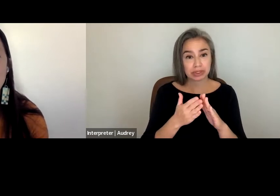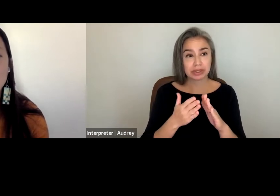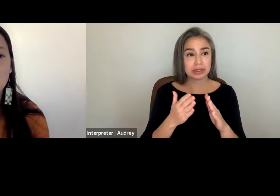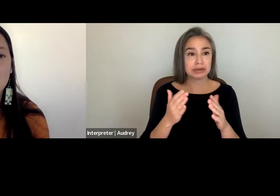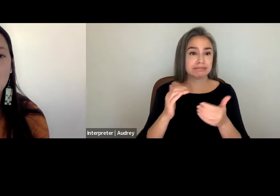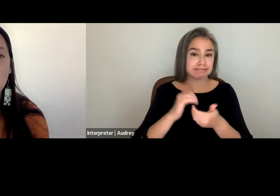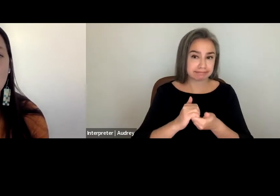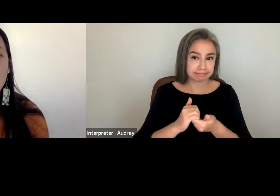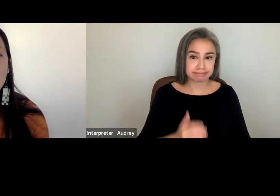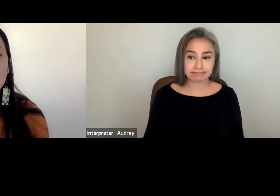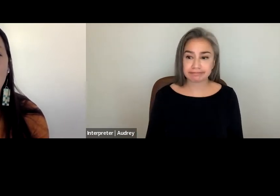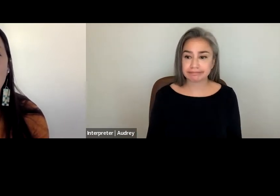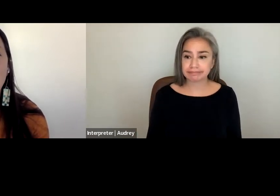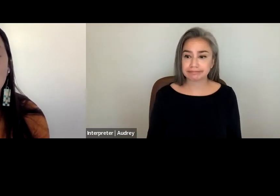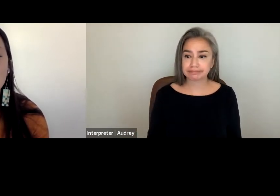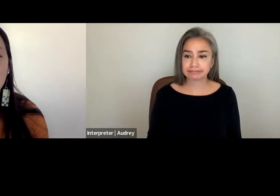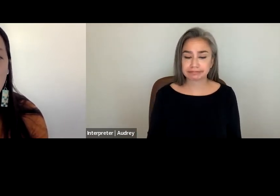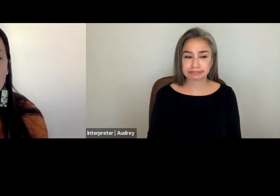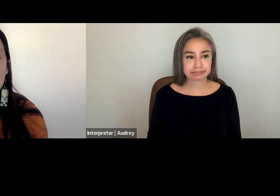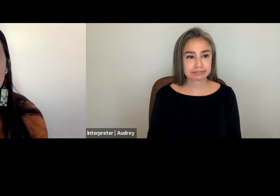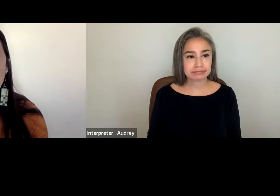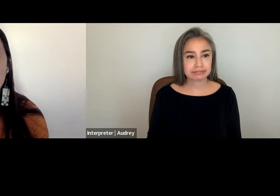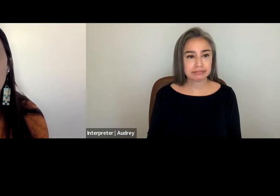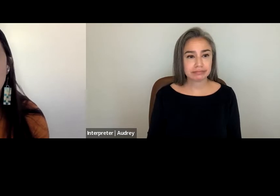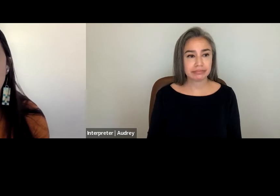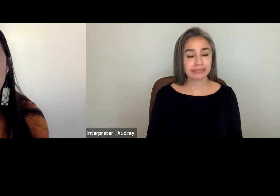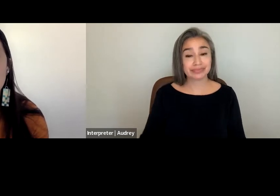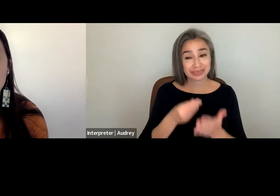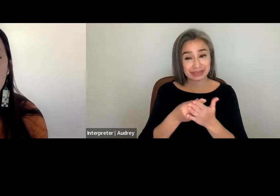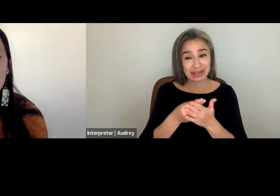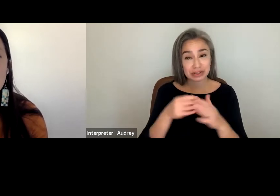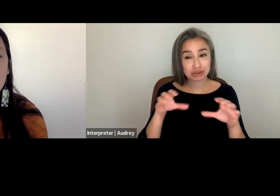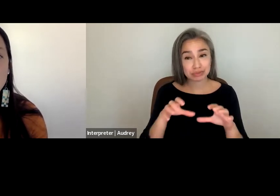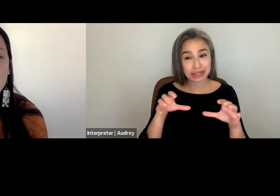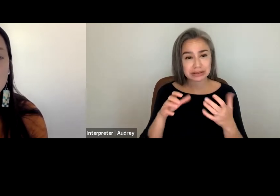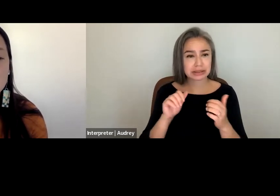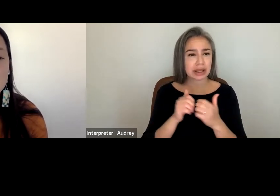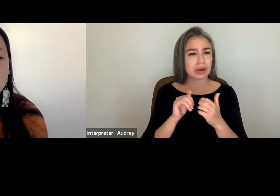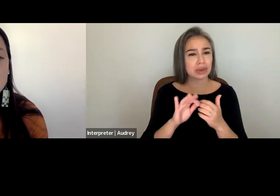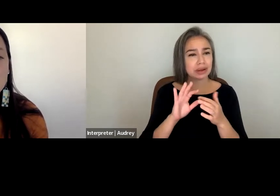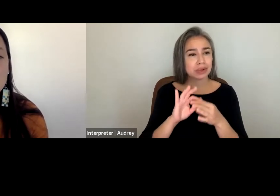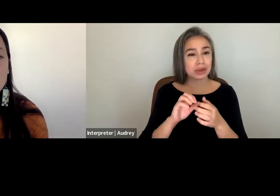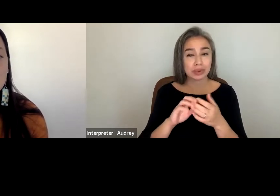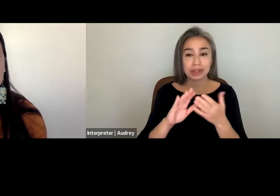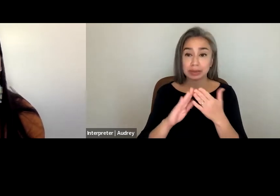partnership. So our financial practices, how do they relate to community engagement?